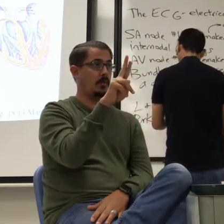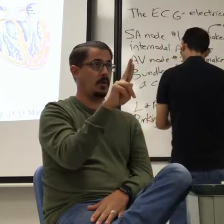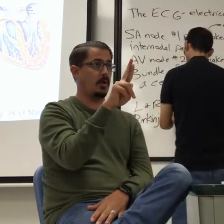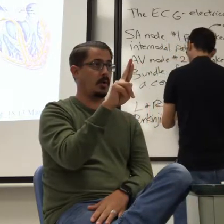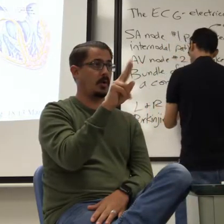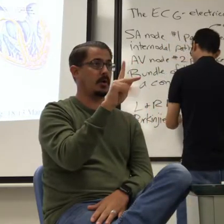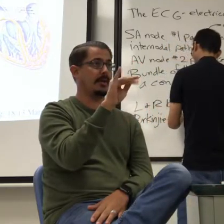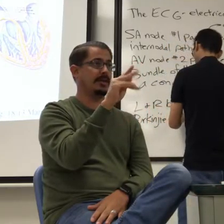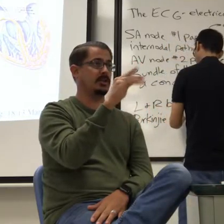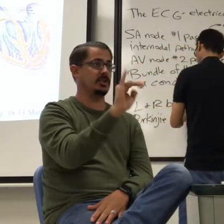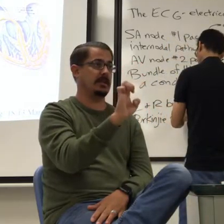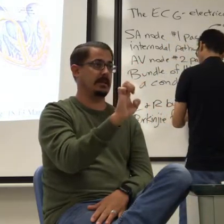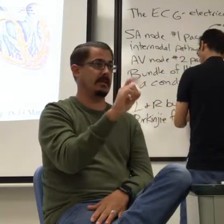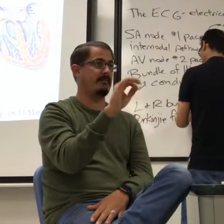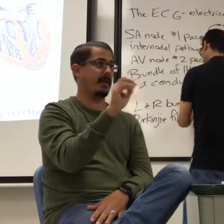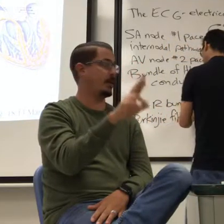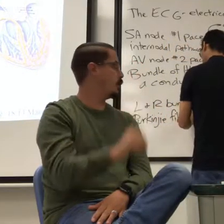Fibers.